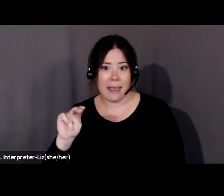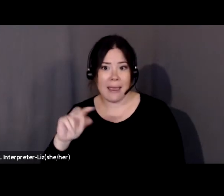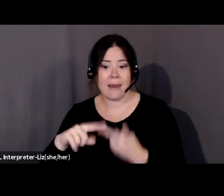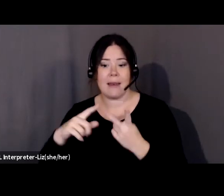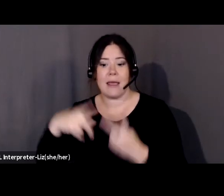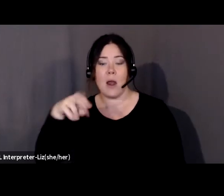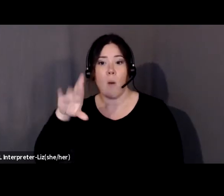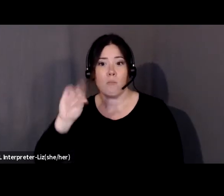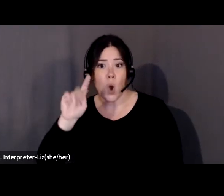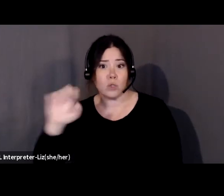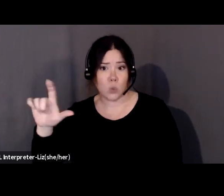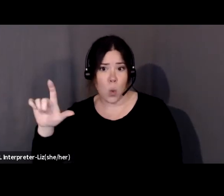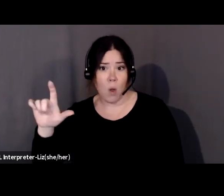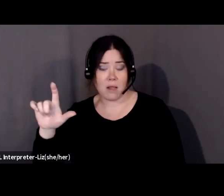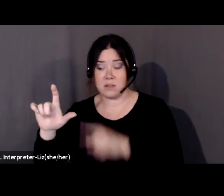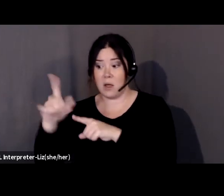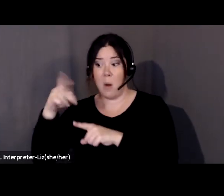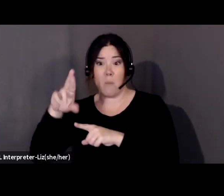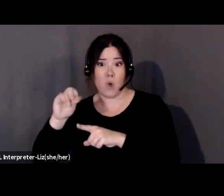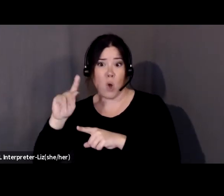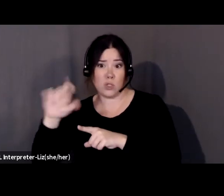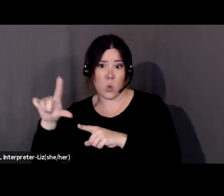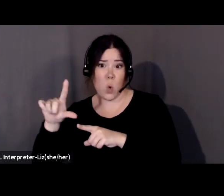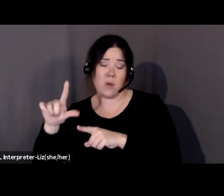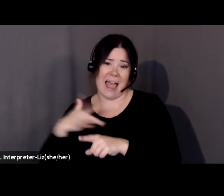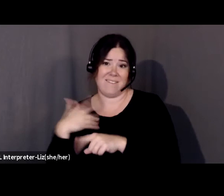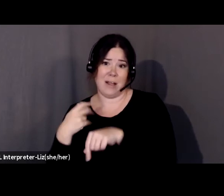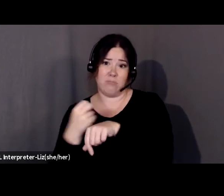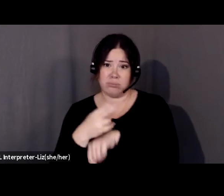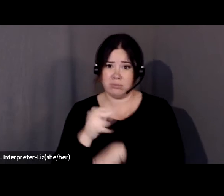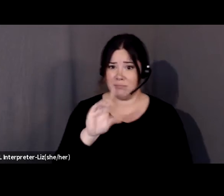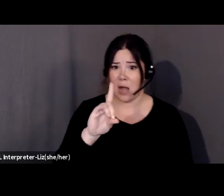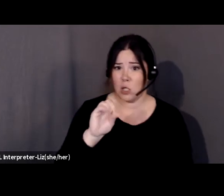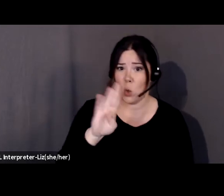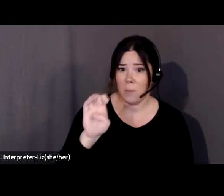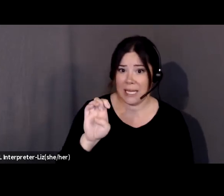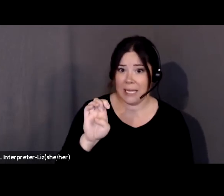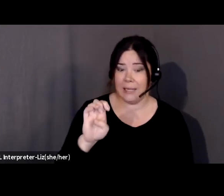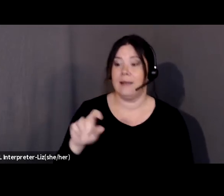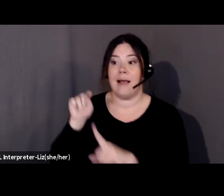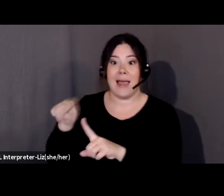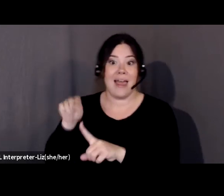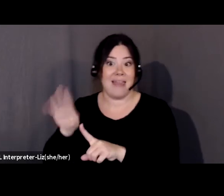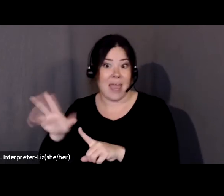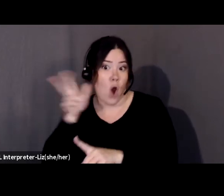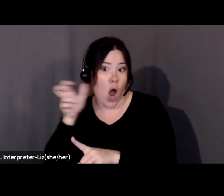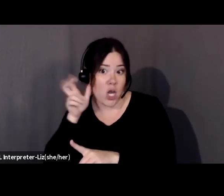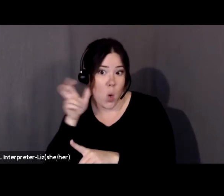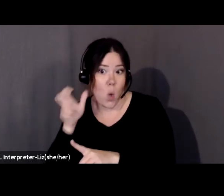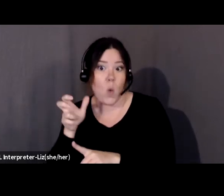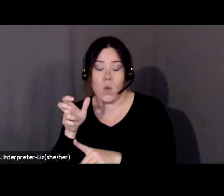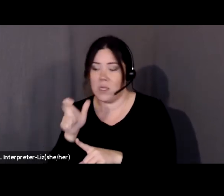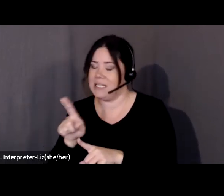superior to Adobe. Pro Tools audio is it's very